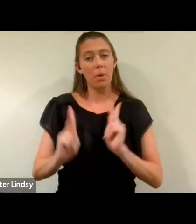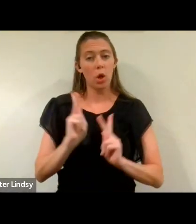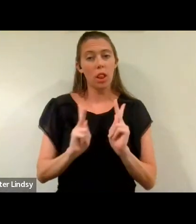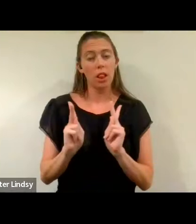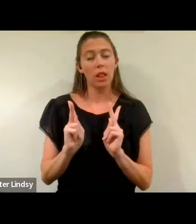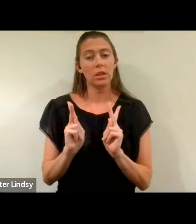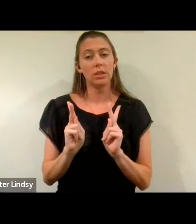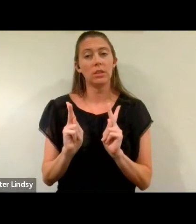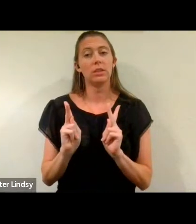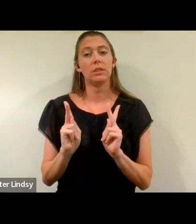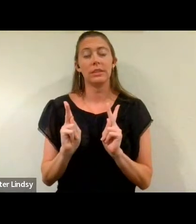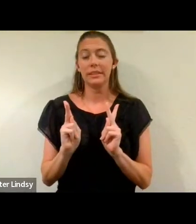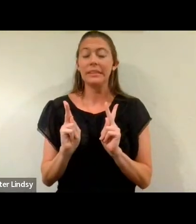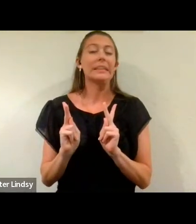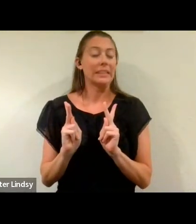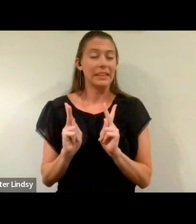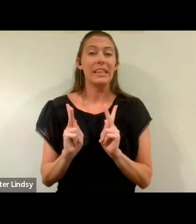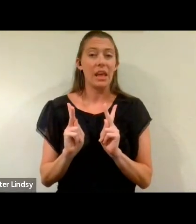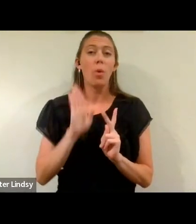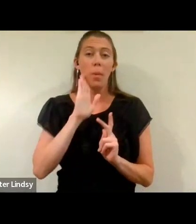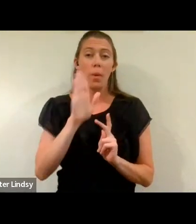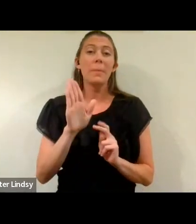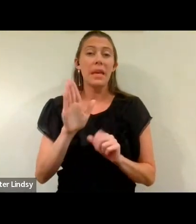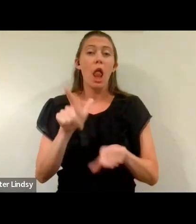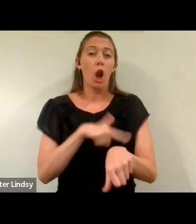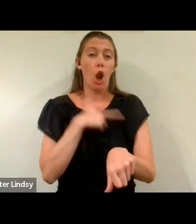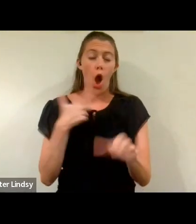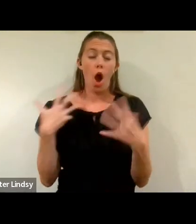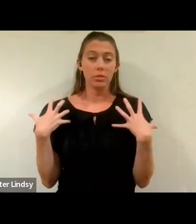you know, it's going to be a long way back to go. And